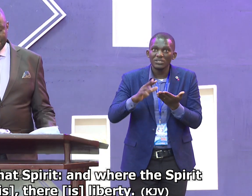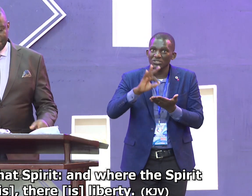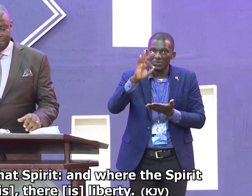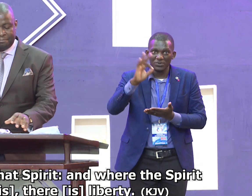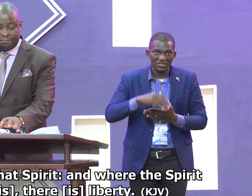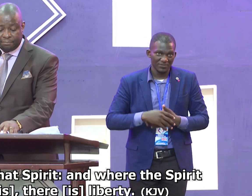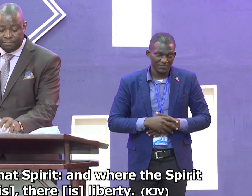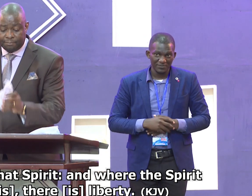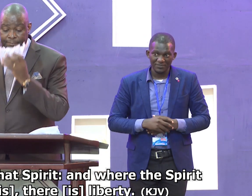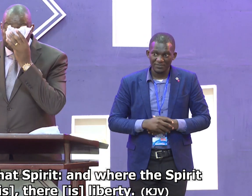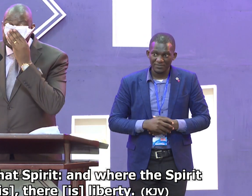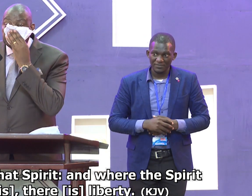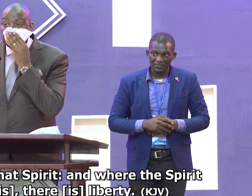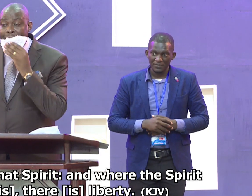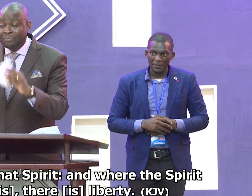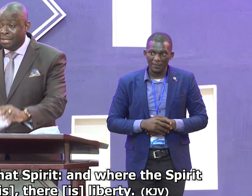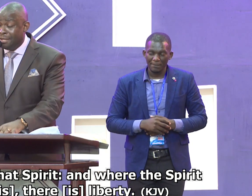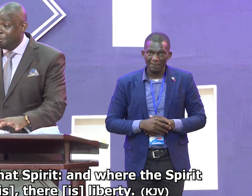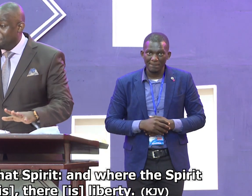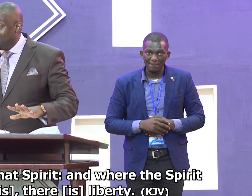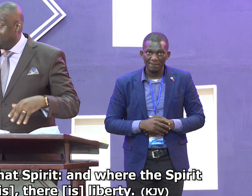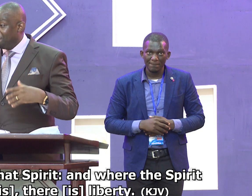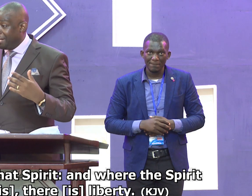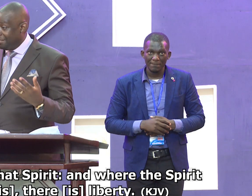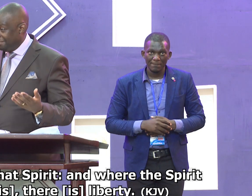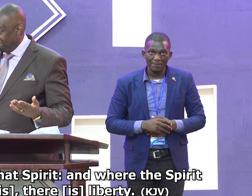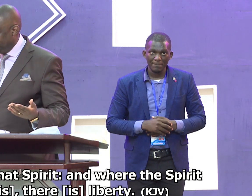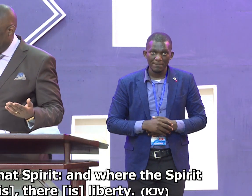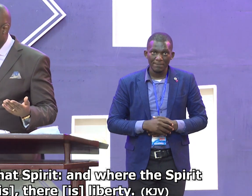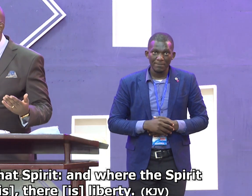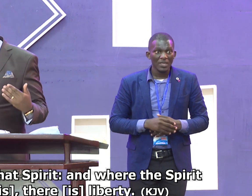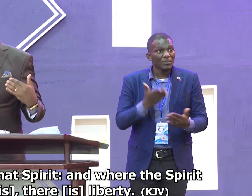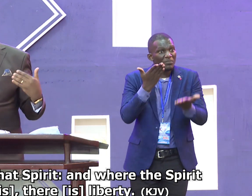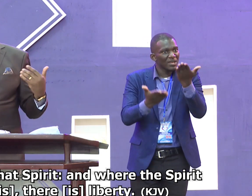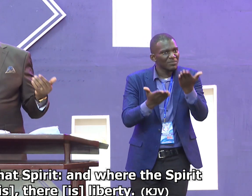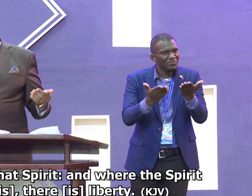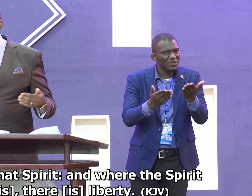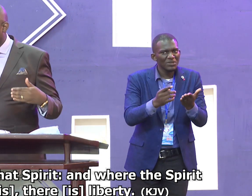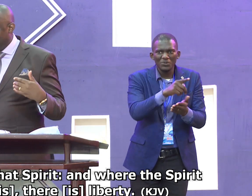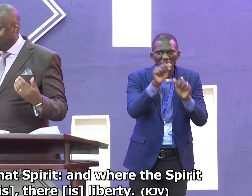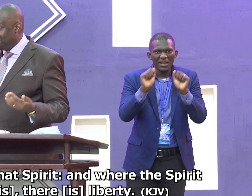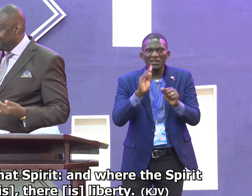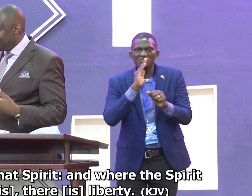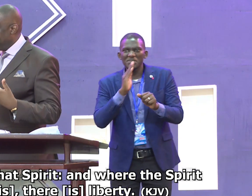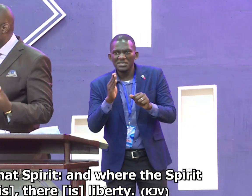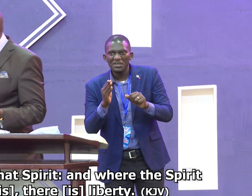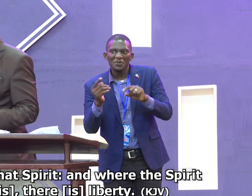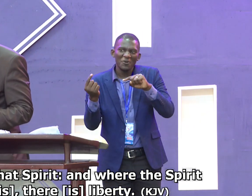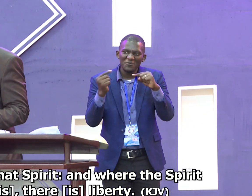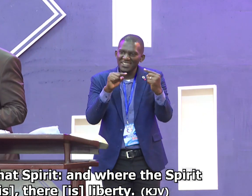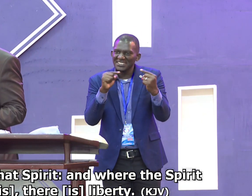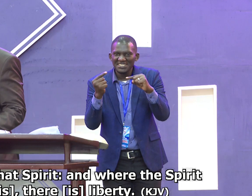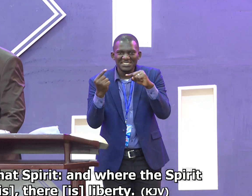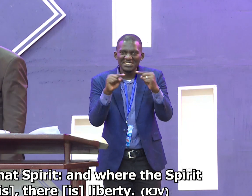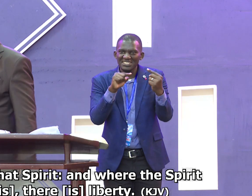akalaga okusse kimu n'omwoyo omutukuvu. You could be conversing. Oyinza okubonga onyumya. Maybe you